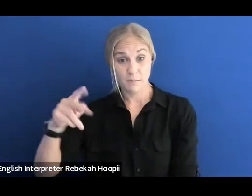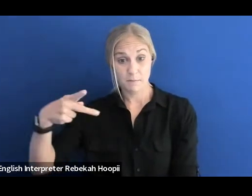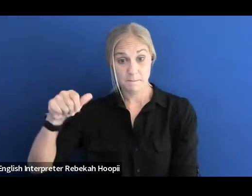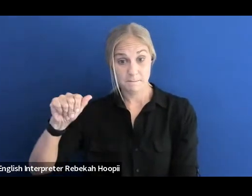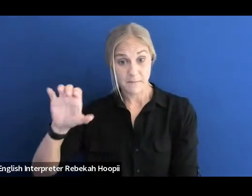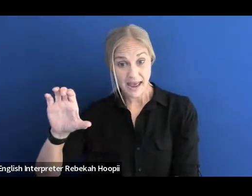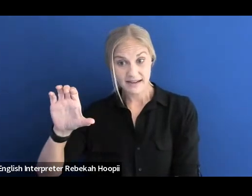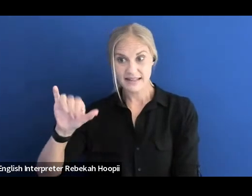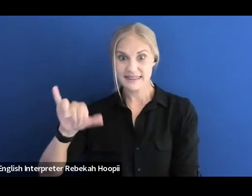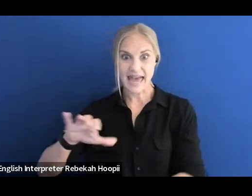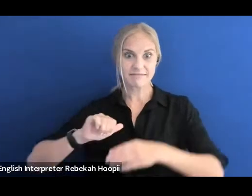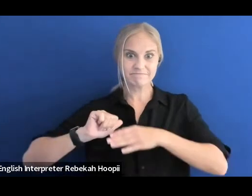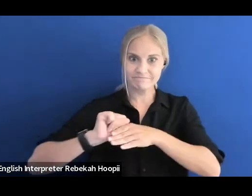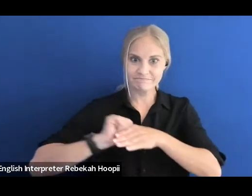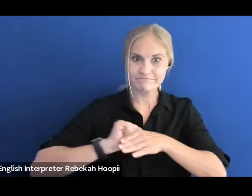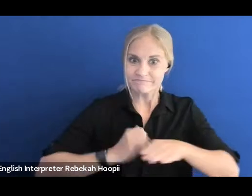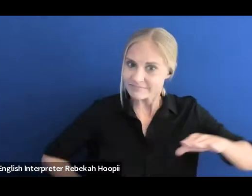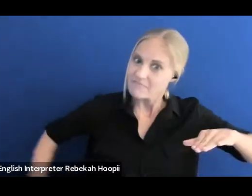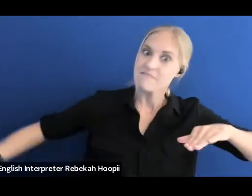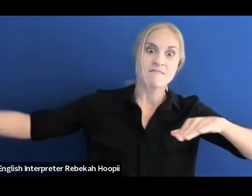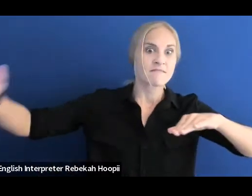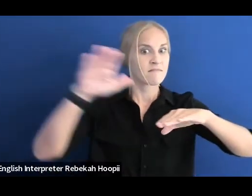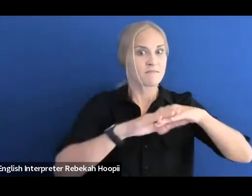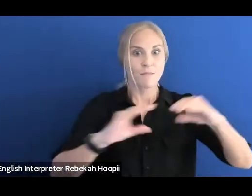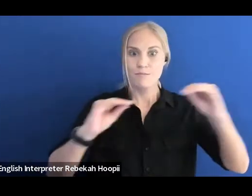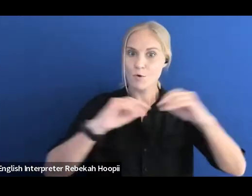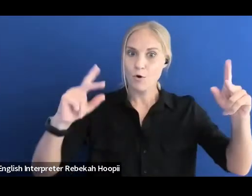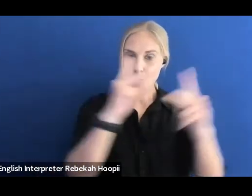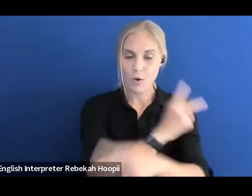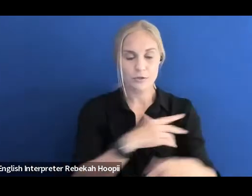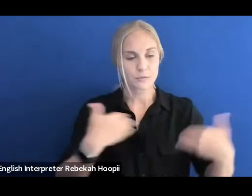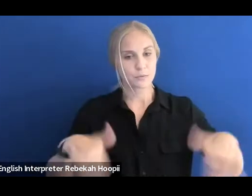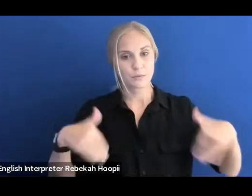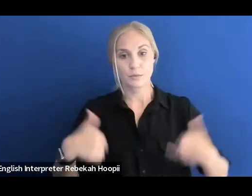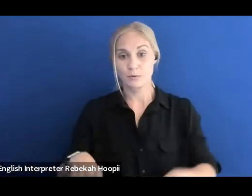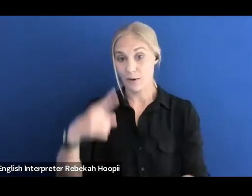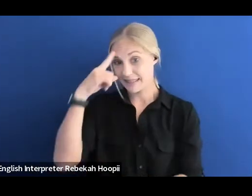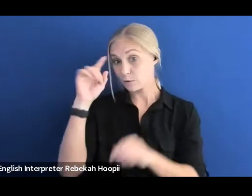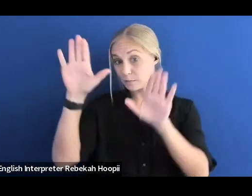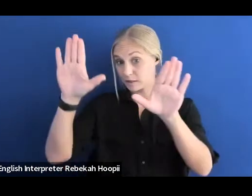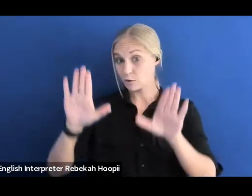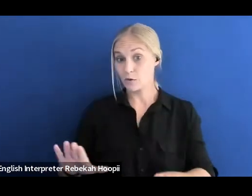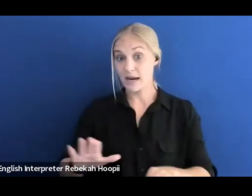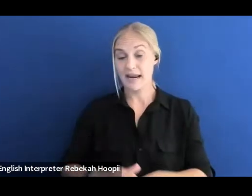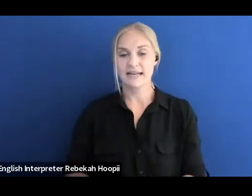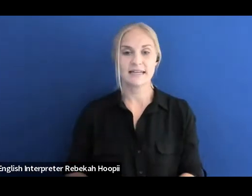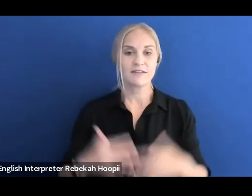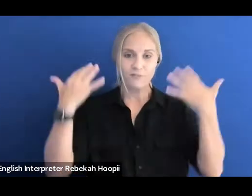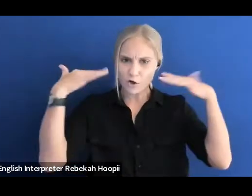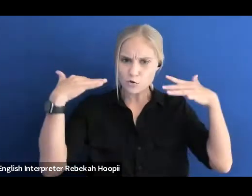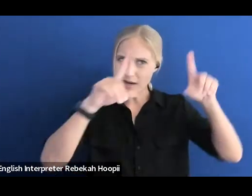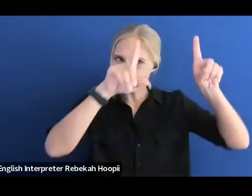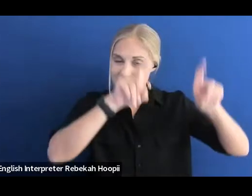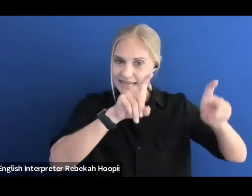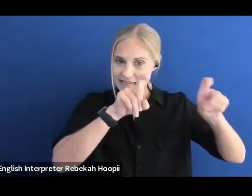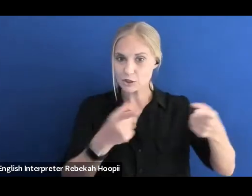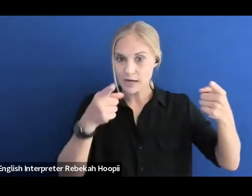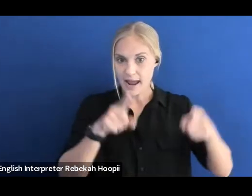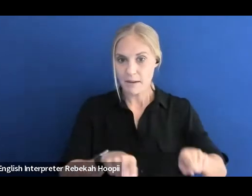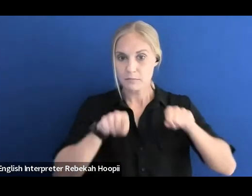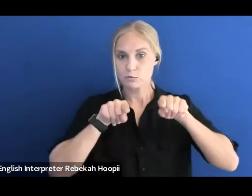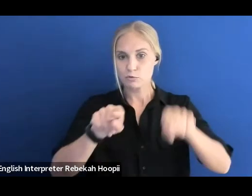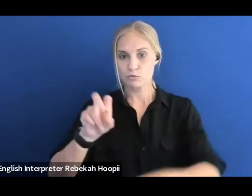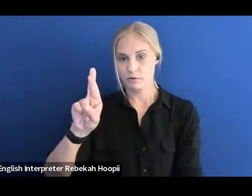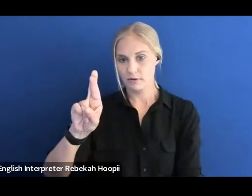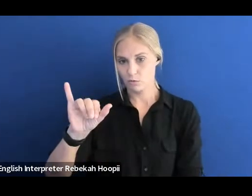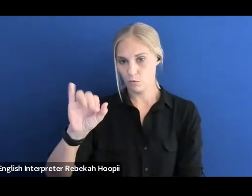activity increases substantially. So it would be great if that noise study could be conducted during RIMPAC activities.